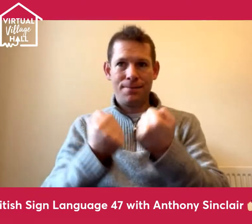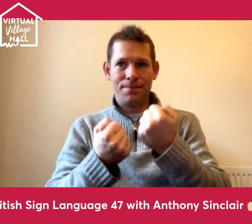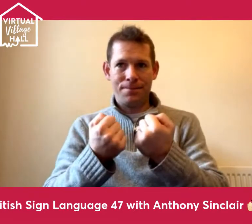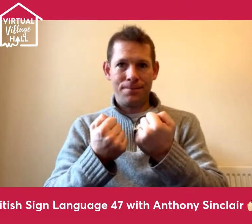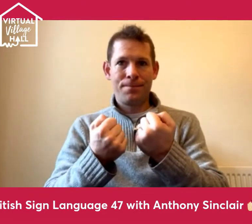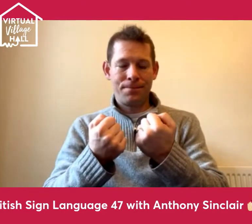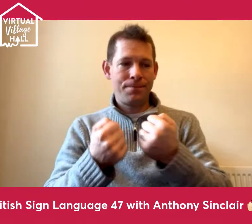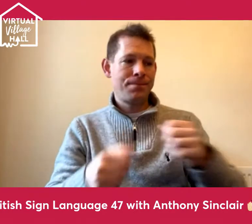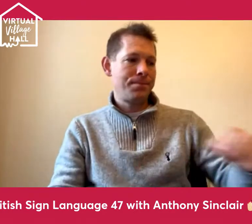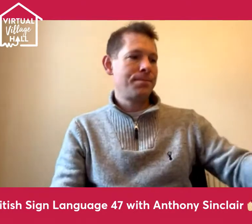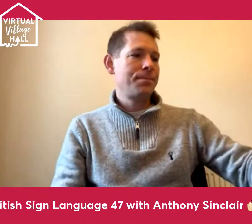Car.